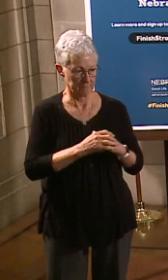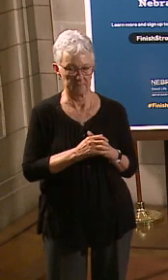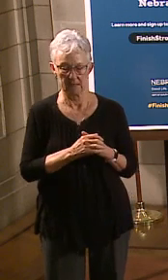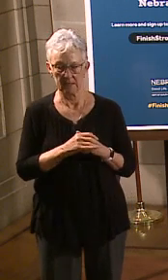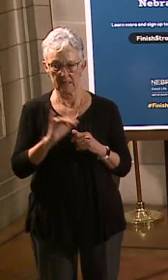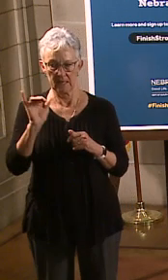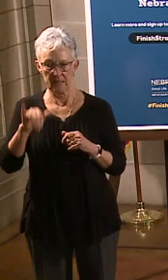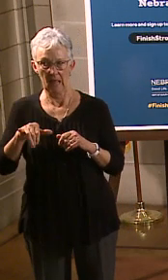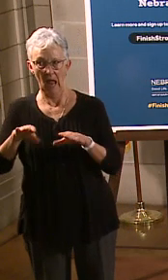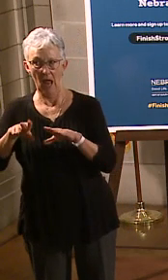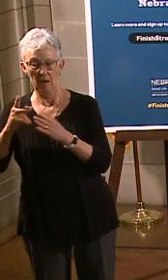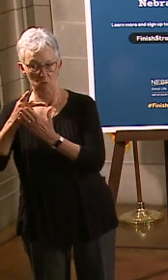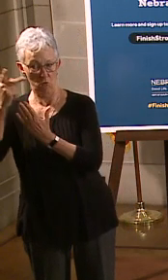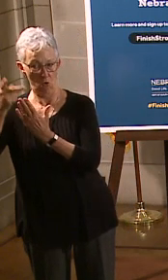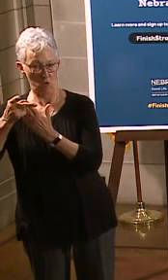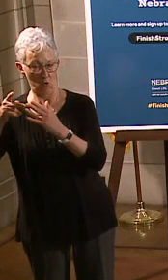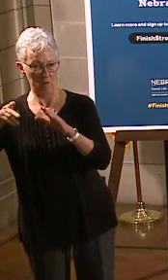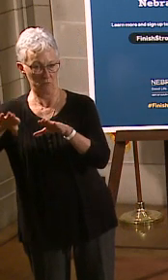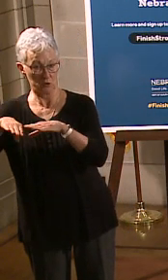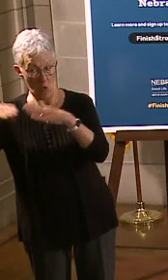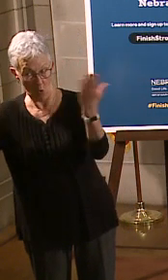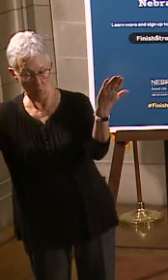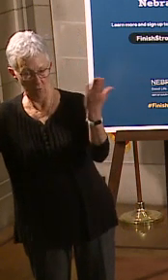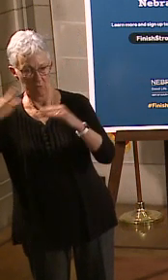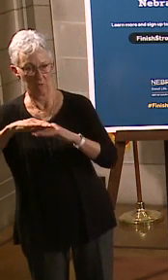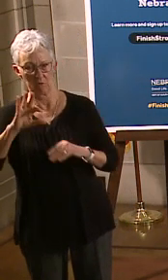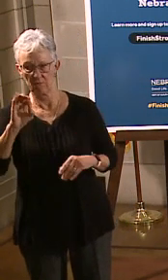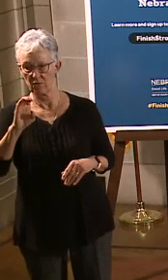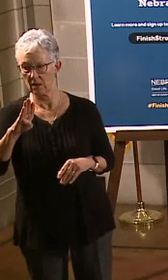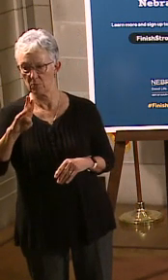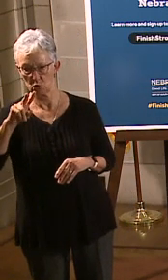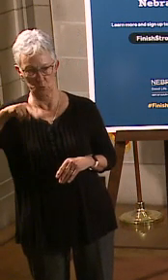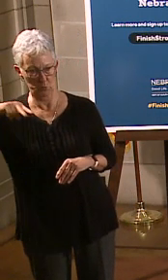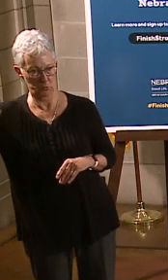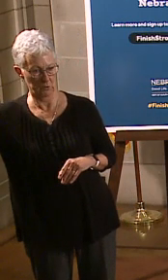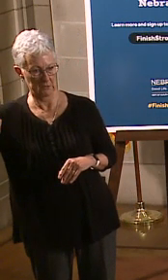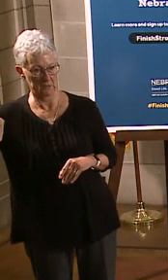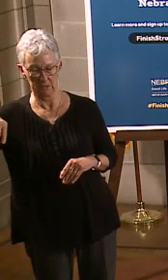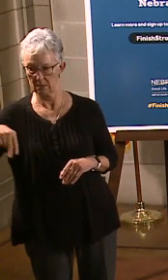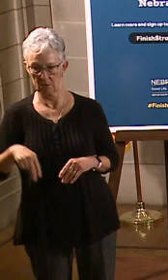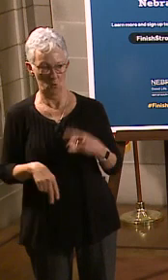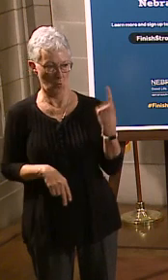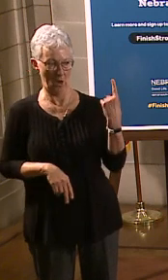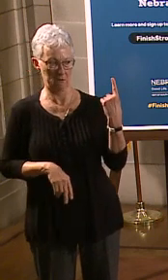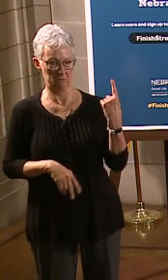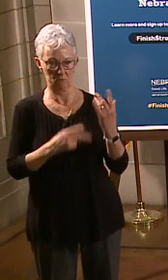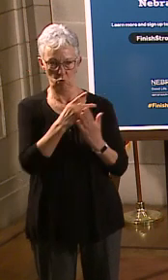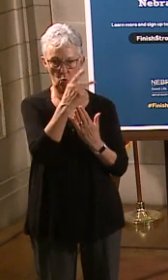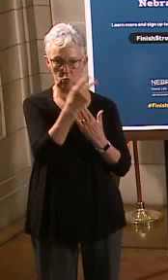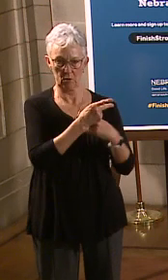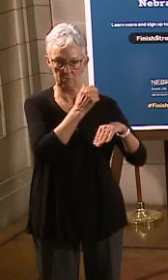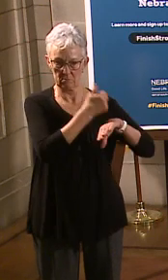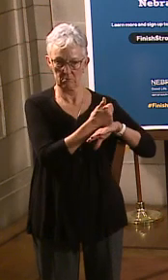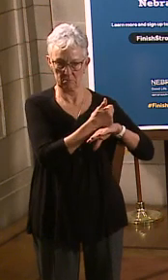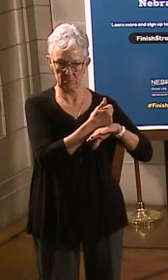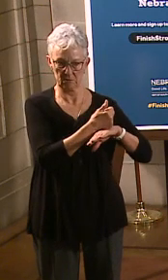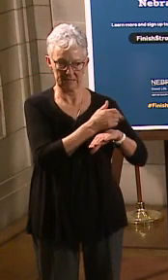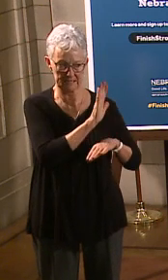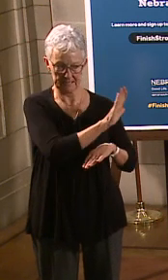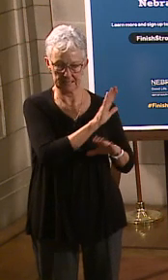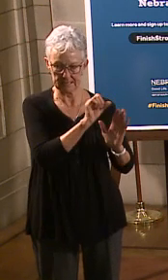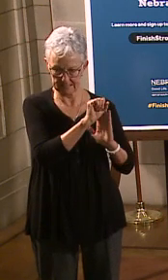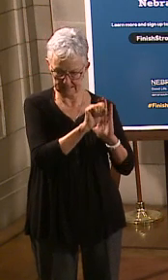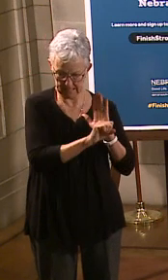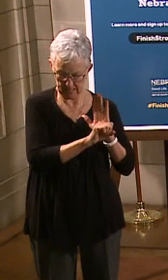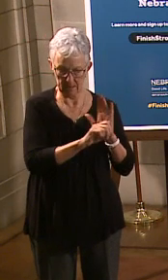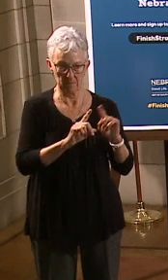on February 22nd, the state was the only program that was up and running. As the governor just referenced, as we sit